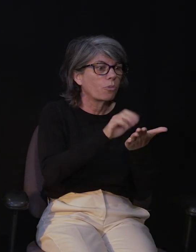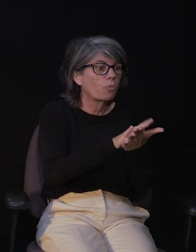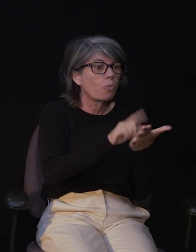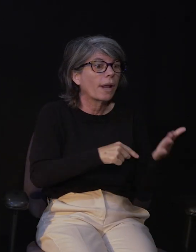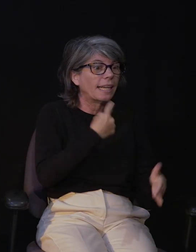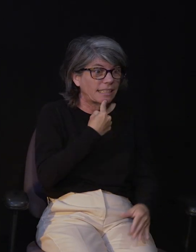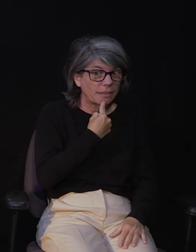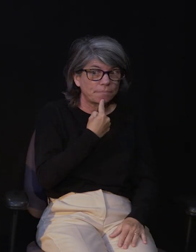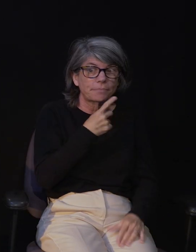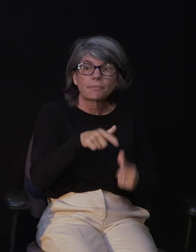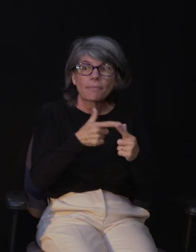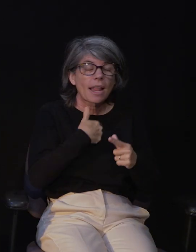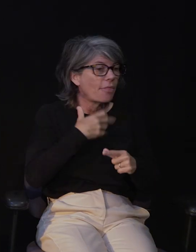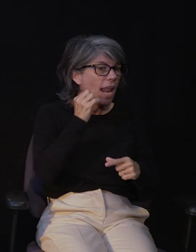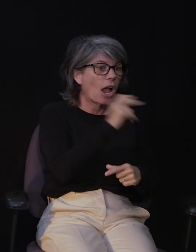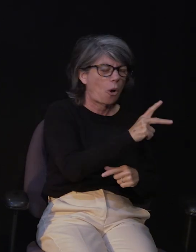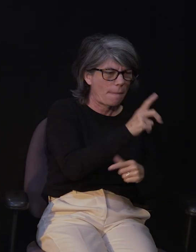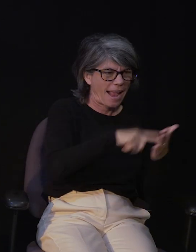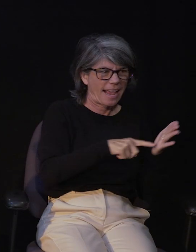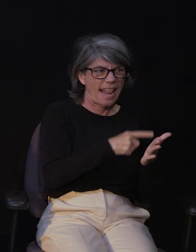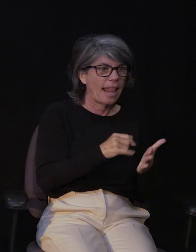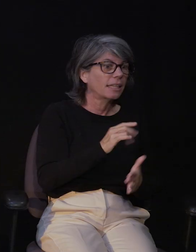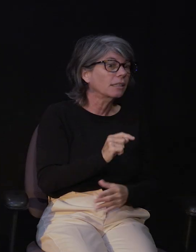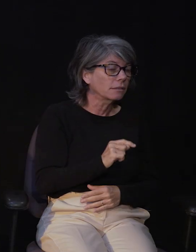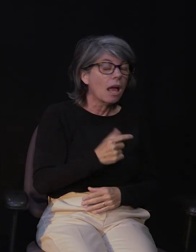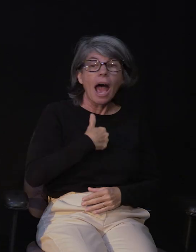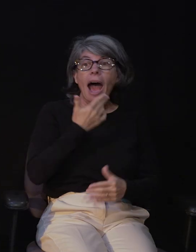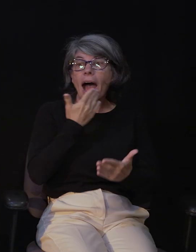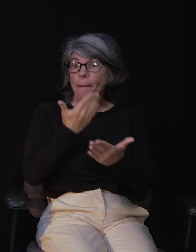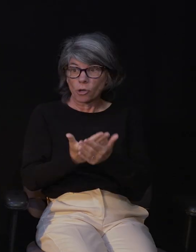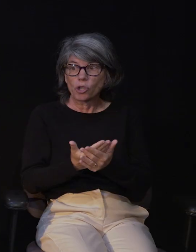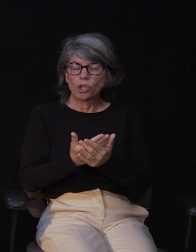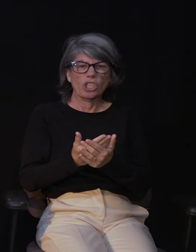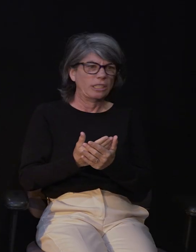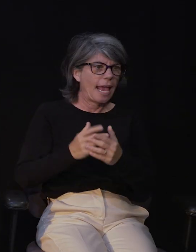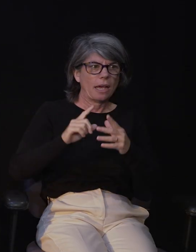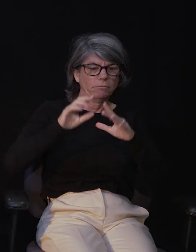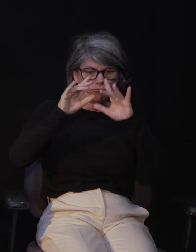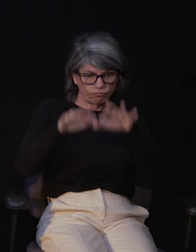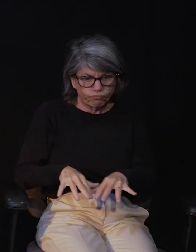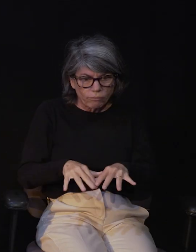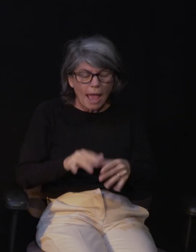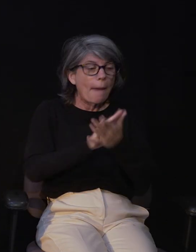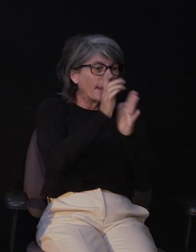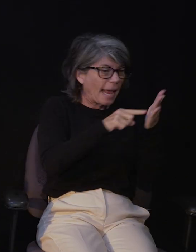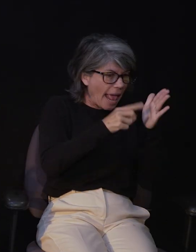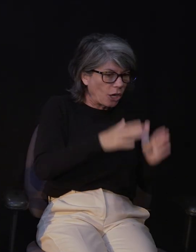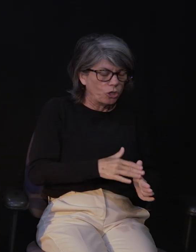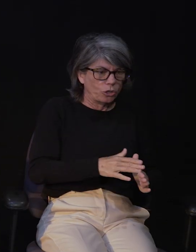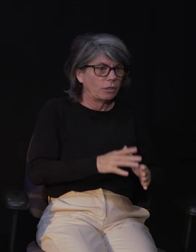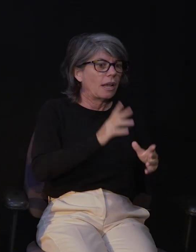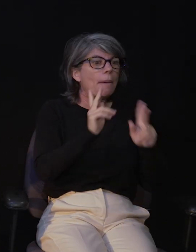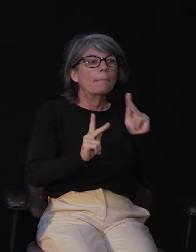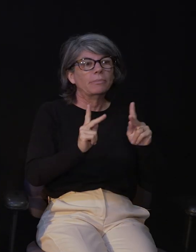said, and then I would just go back and edit it. I am good at punching things up, being an editor, straightening